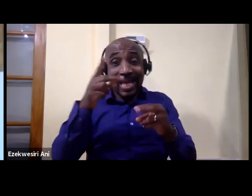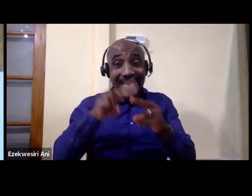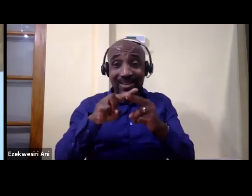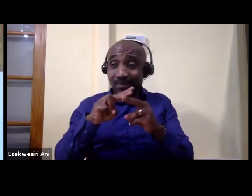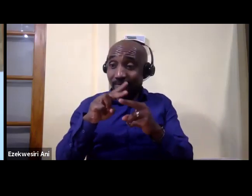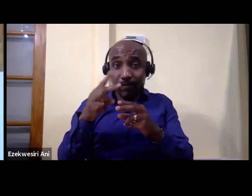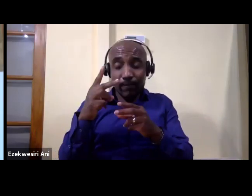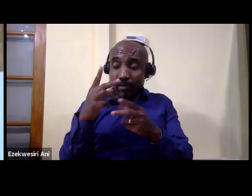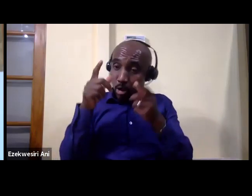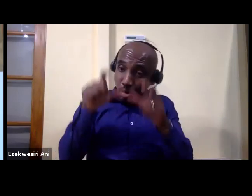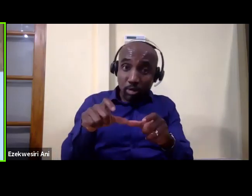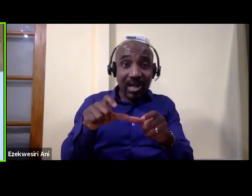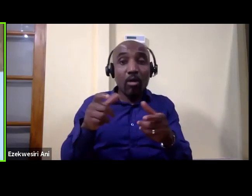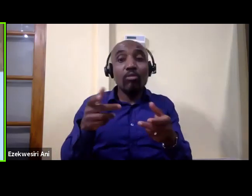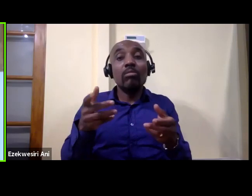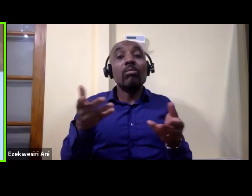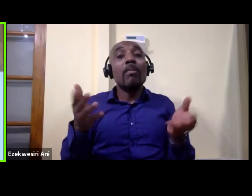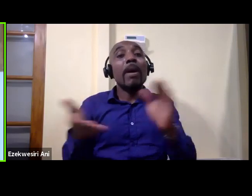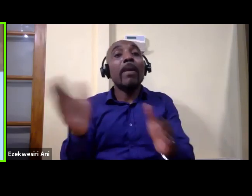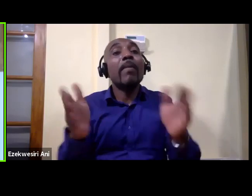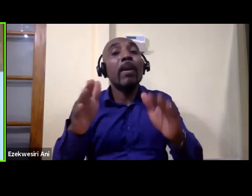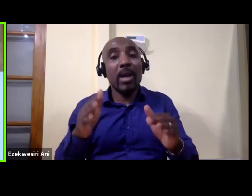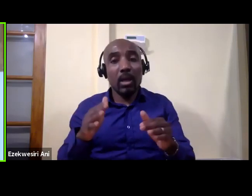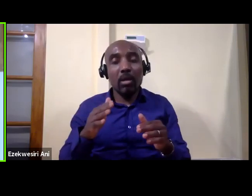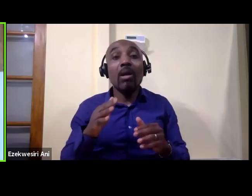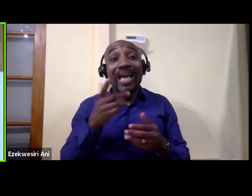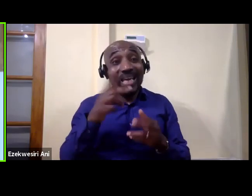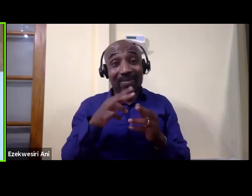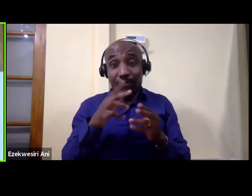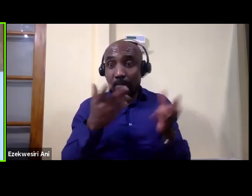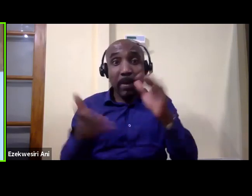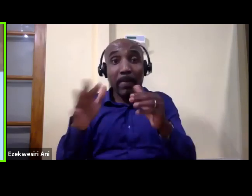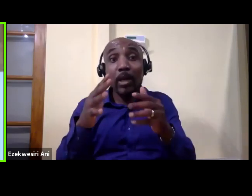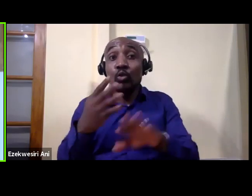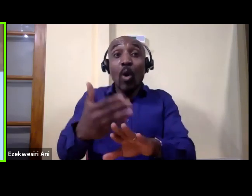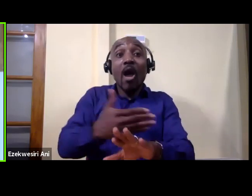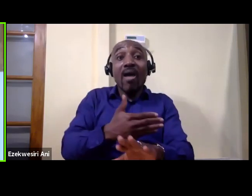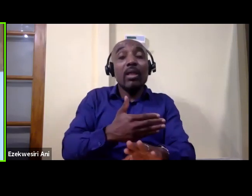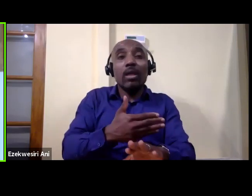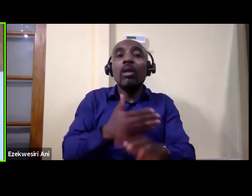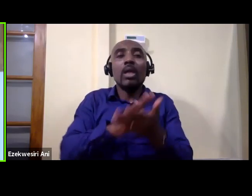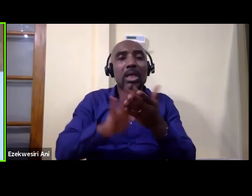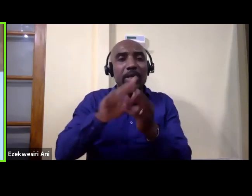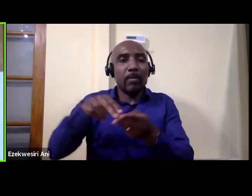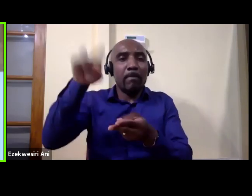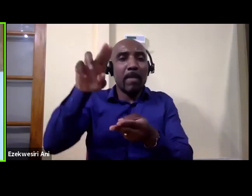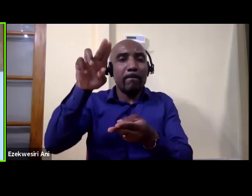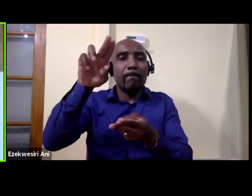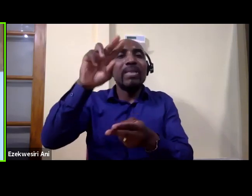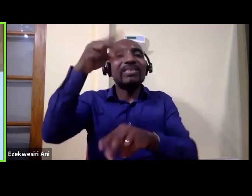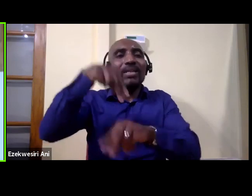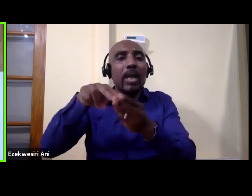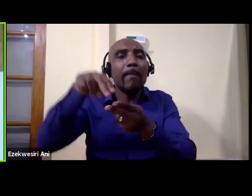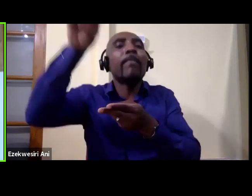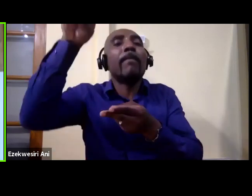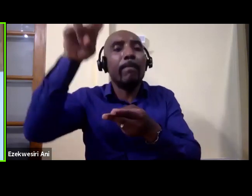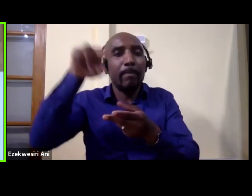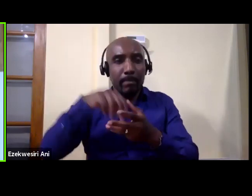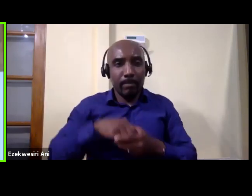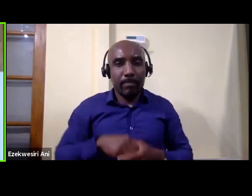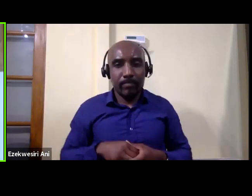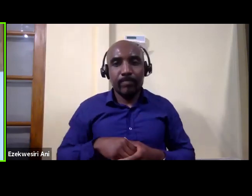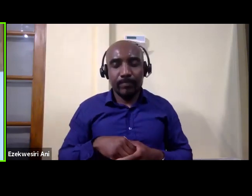tracing and isolation, you risk clusters of cases coming back again very quickly. Thinking about other things that can be